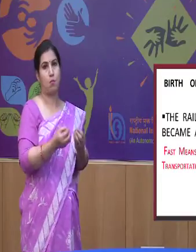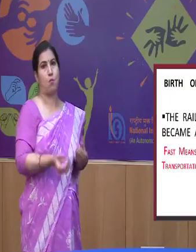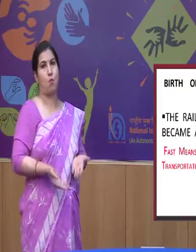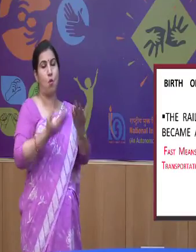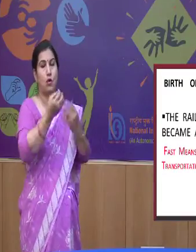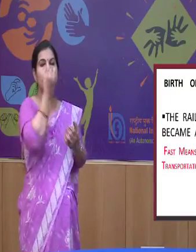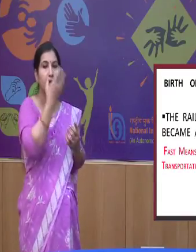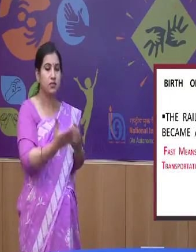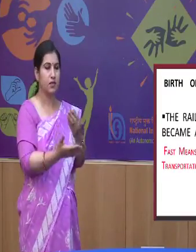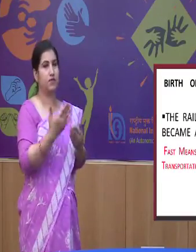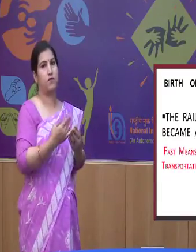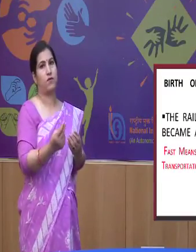easy and faster.